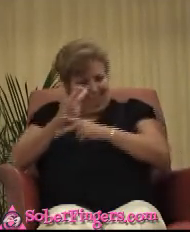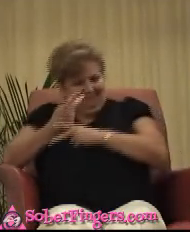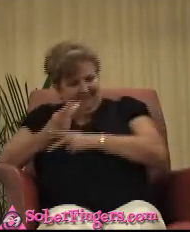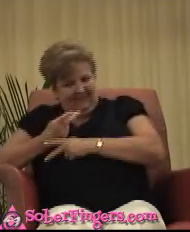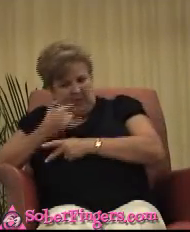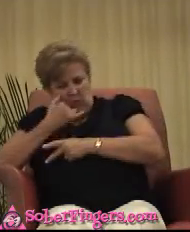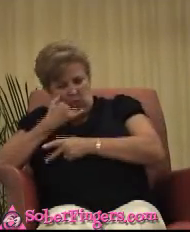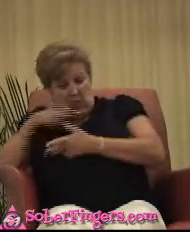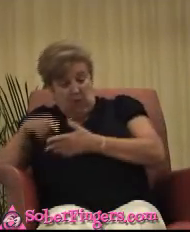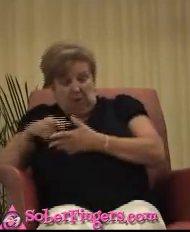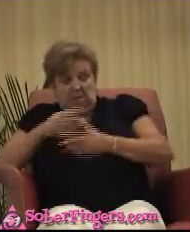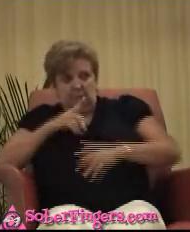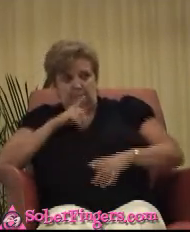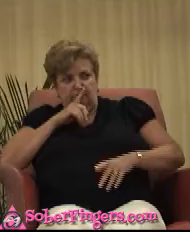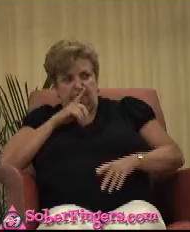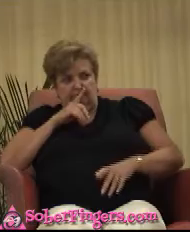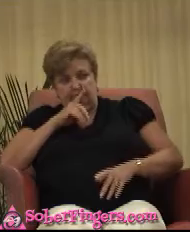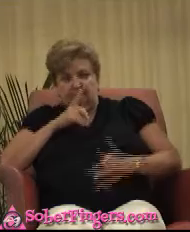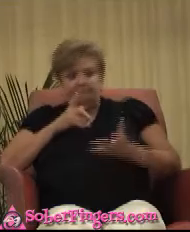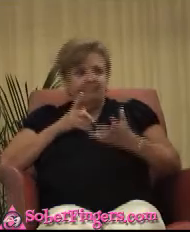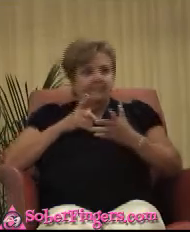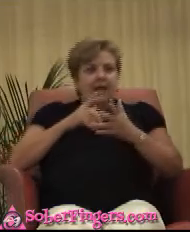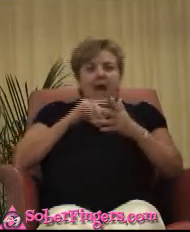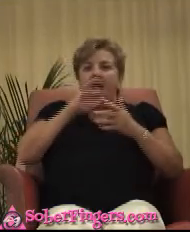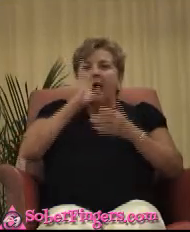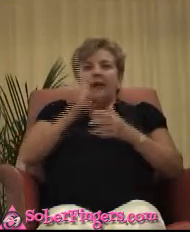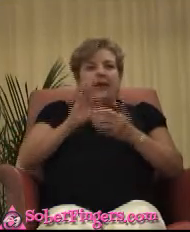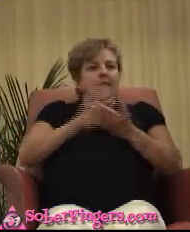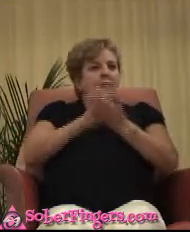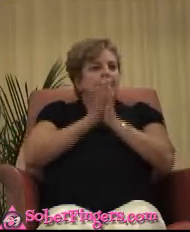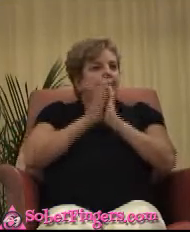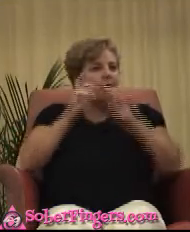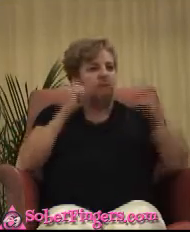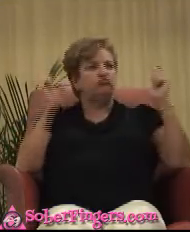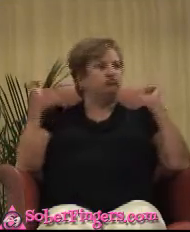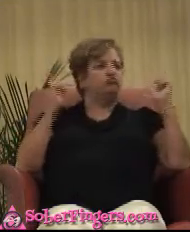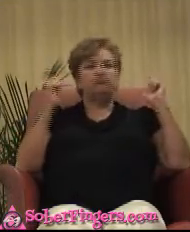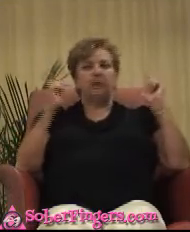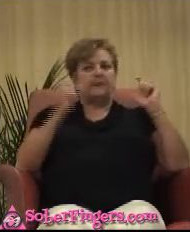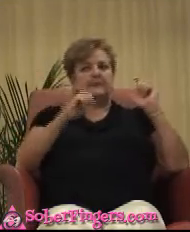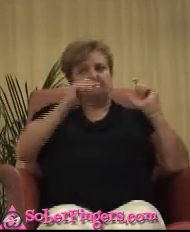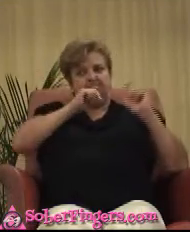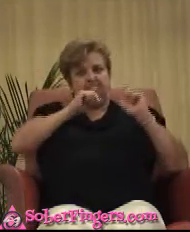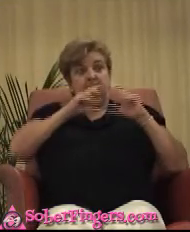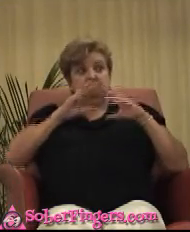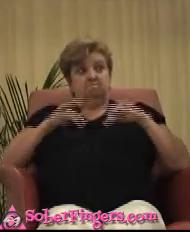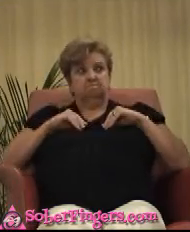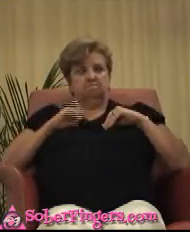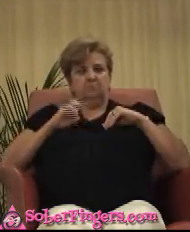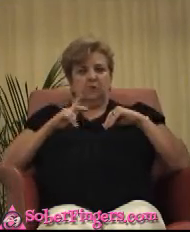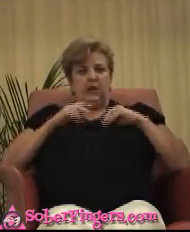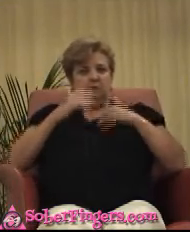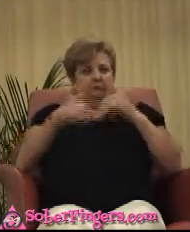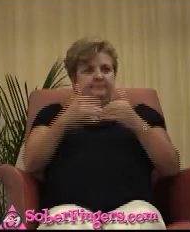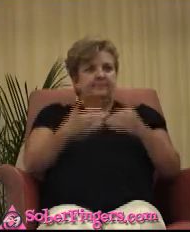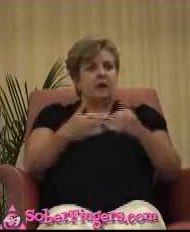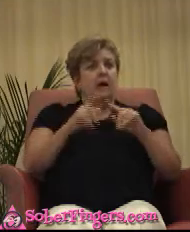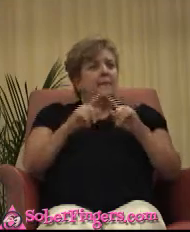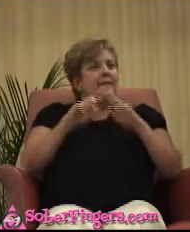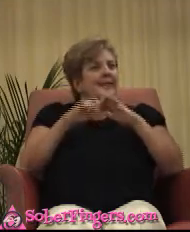And I never did get cocky or complacent. I just plodded along. Final 6 months, we left Florida. I'm drinking hard now because I'm going